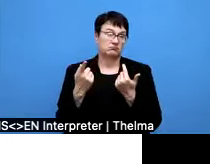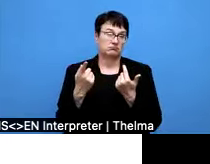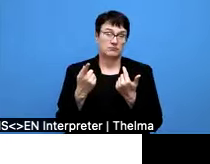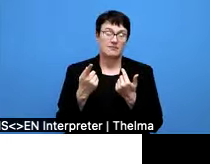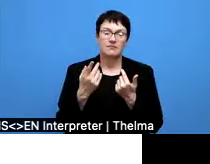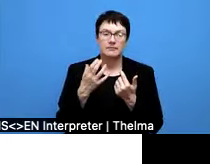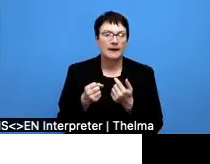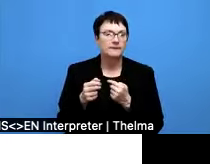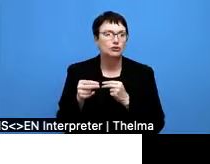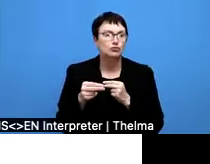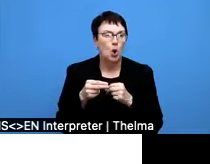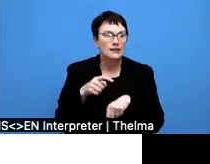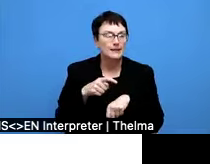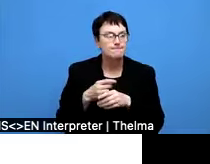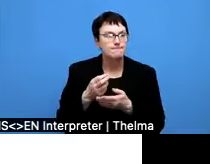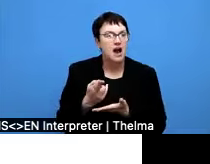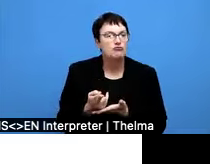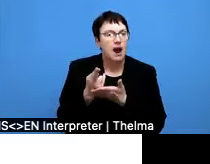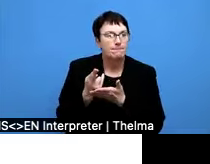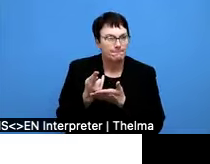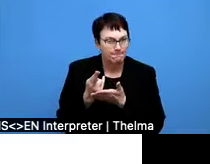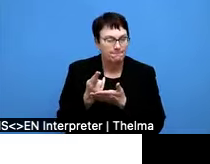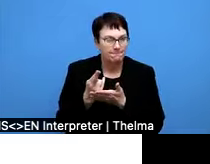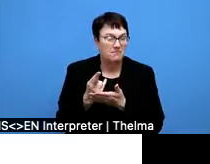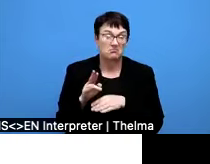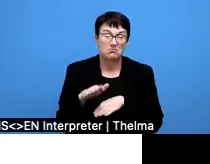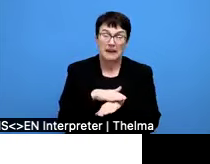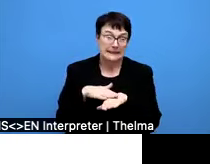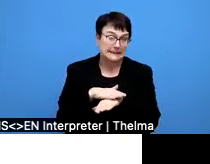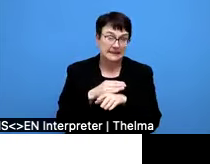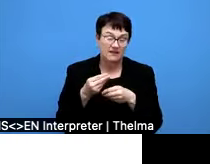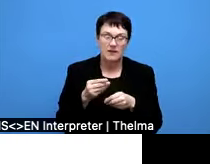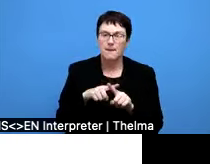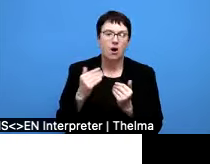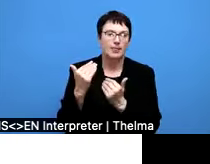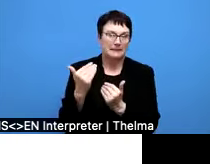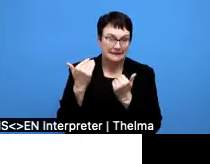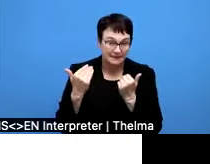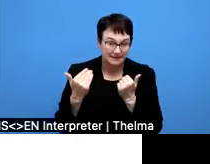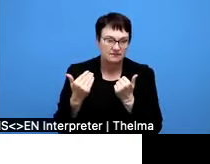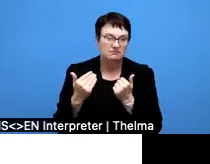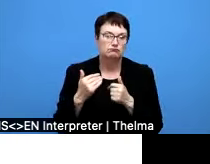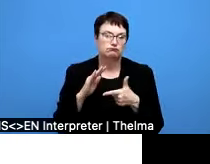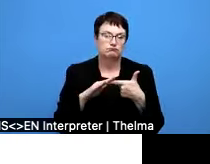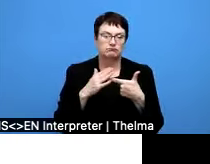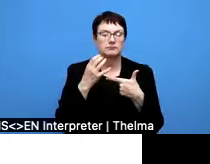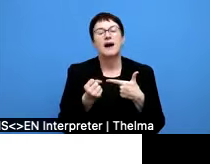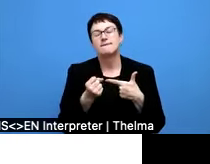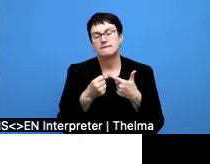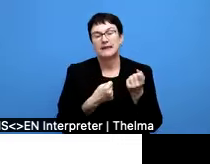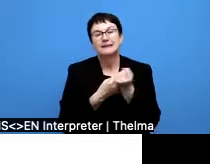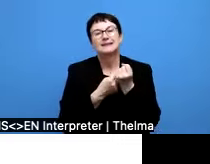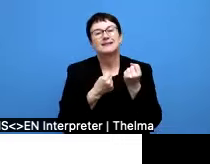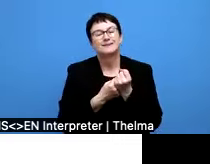short-term rehabilitation is included, but it's often capped. Limited assistive technology,